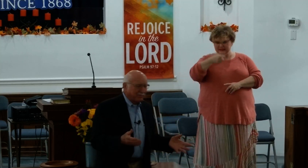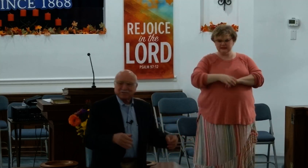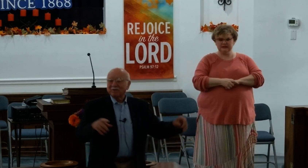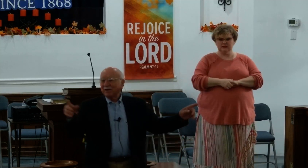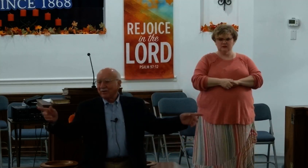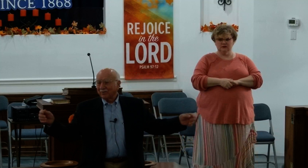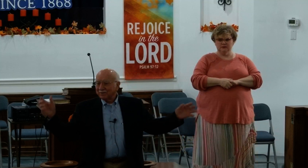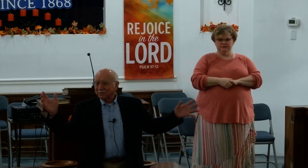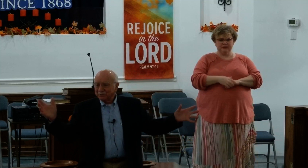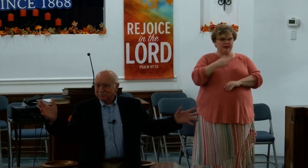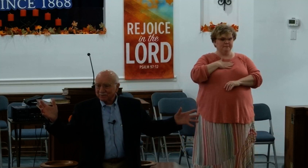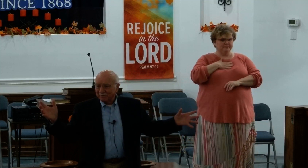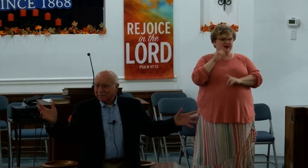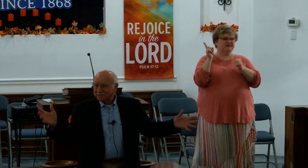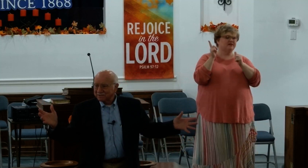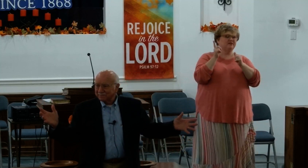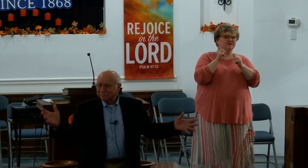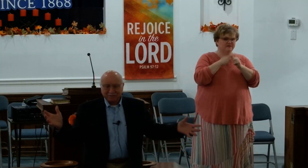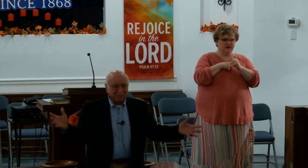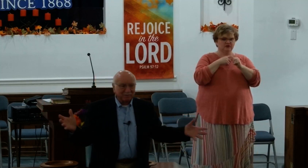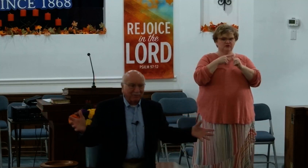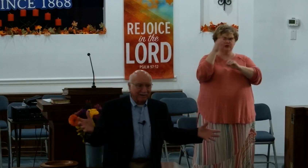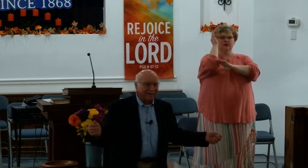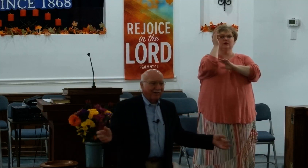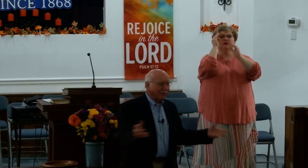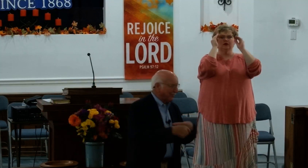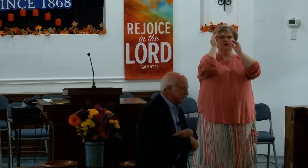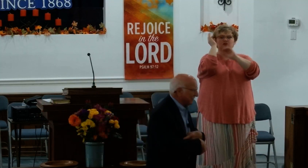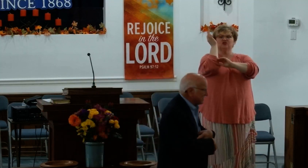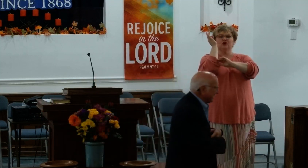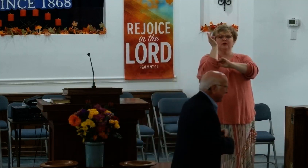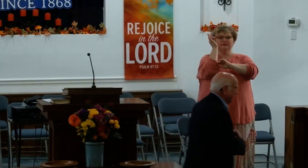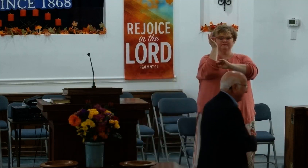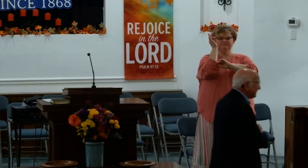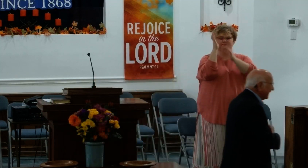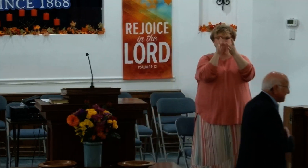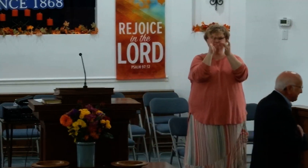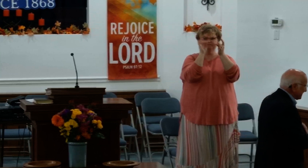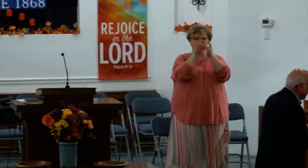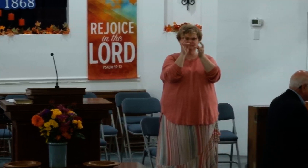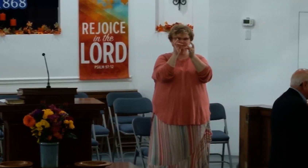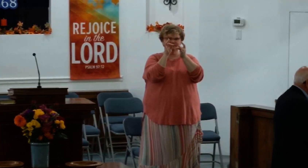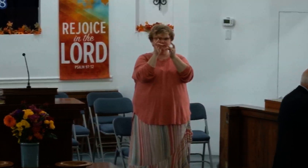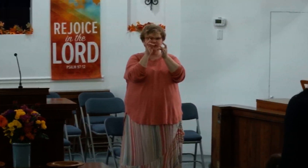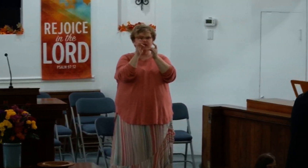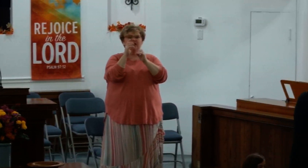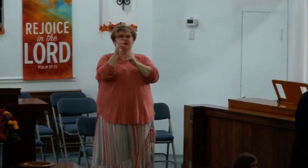my first sermon to y'all, unto whomsoever much is given, much is required. All of this fits together now. Yes, Miss